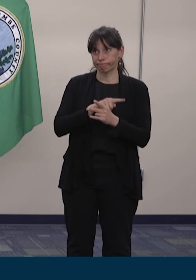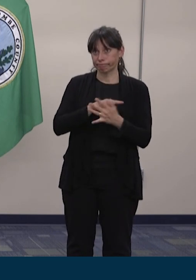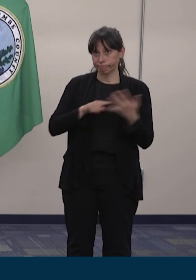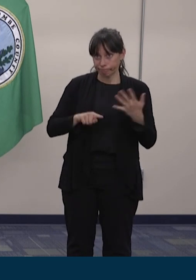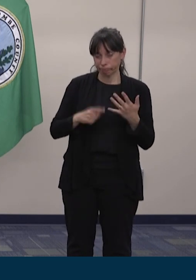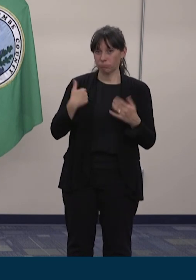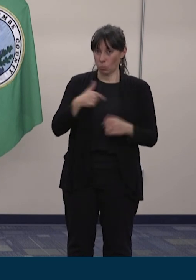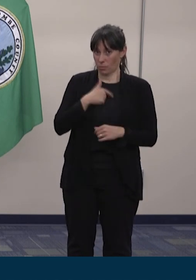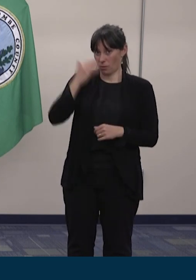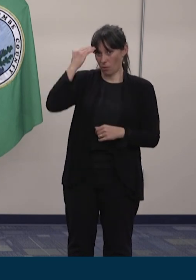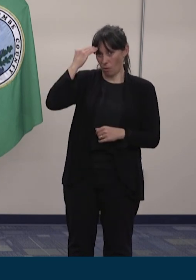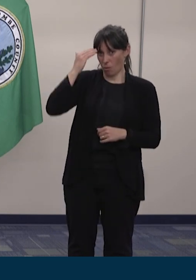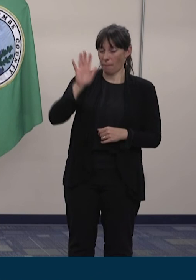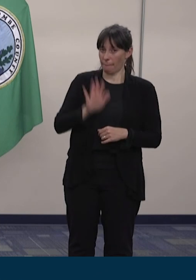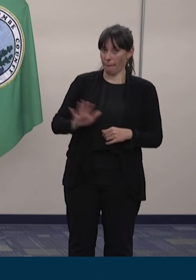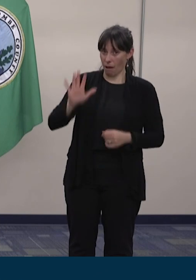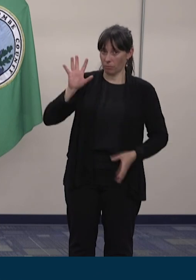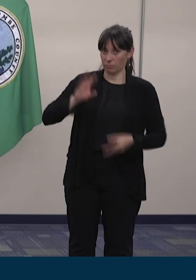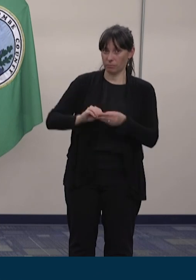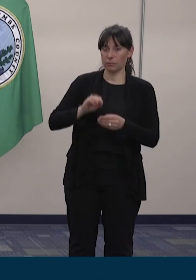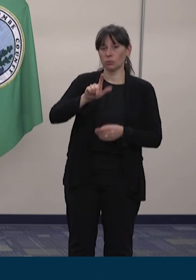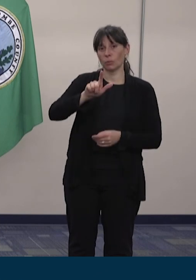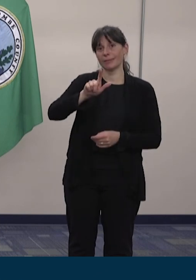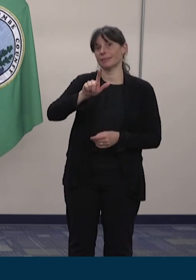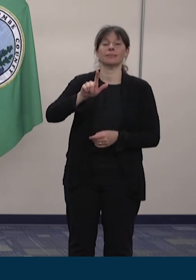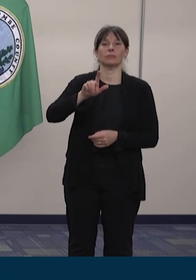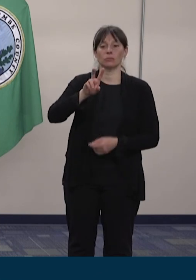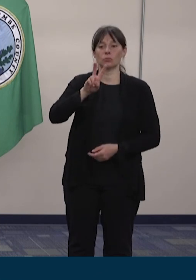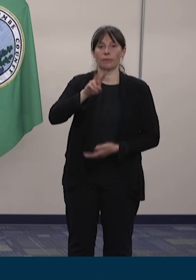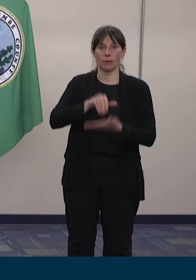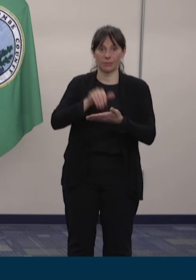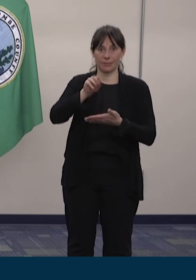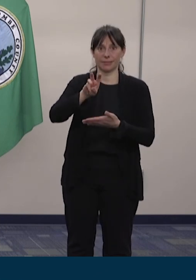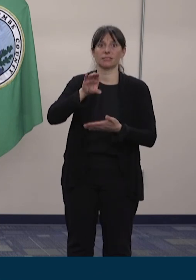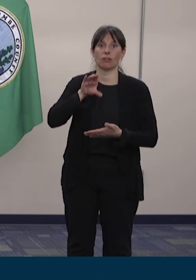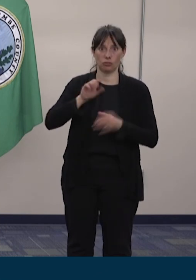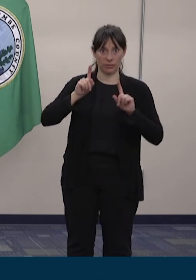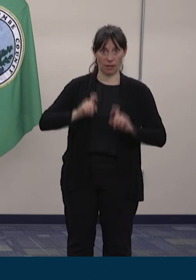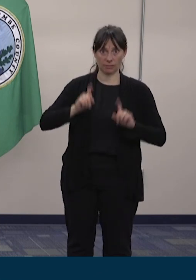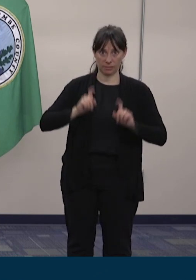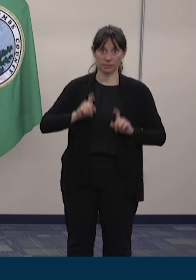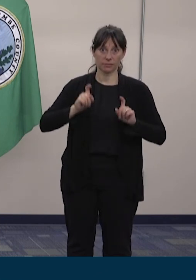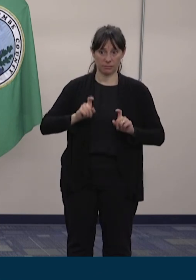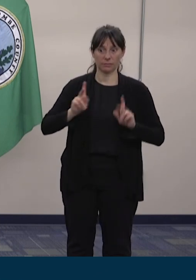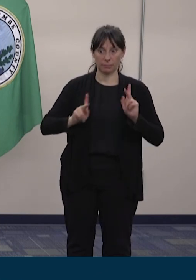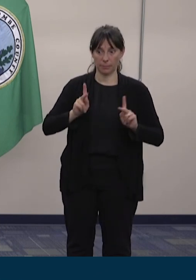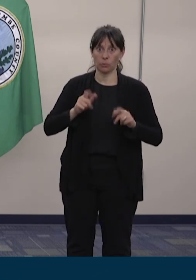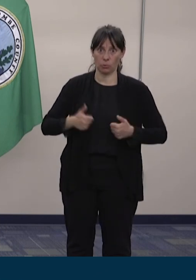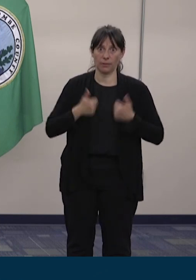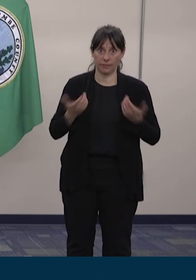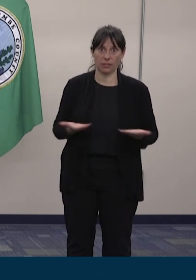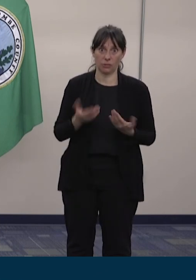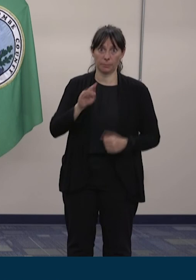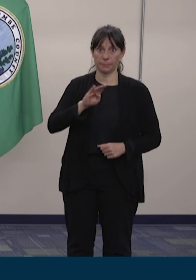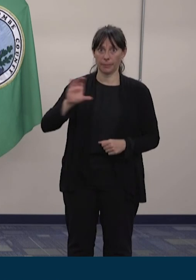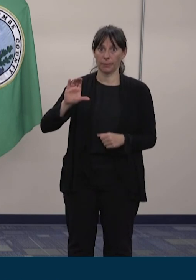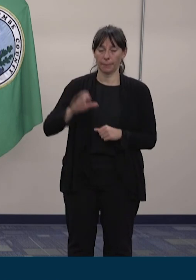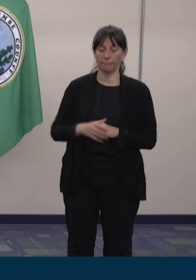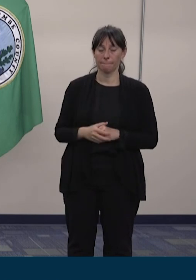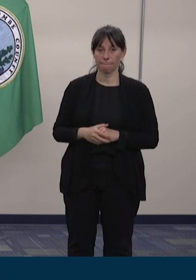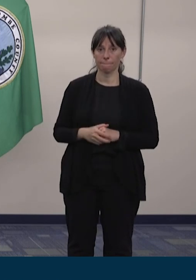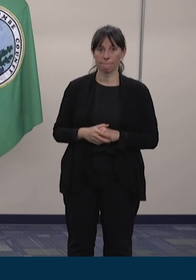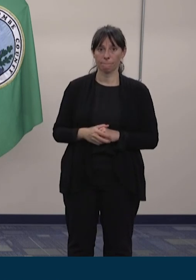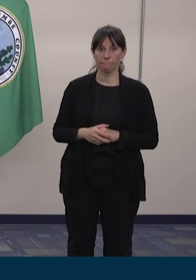almost 2,600 tests that have been tenemos performed on county 2.600 residents. casos que se han hecho en el condado de Buncombe.